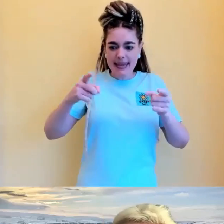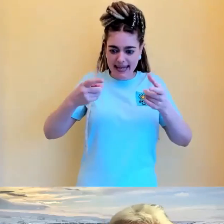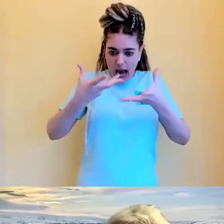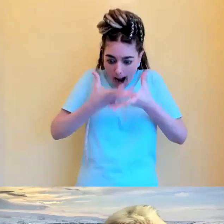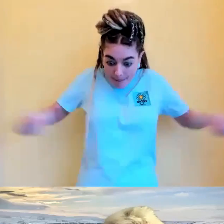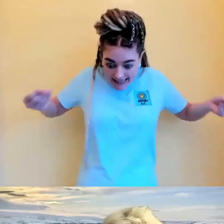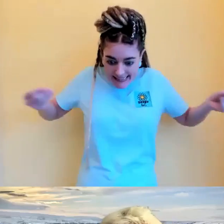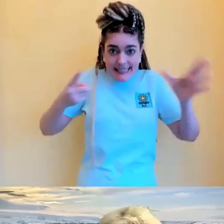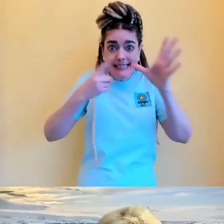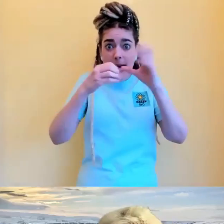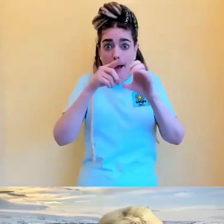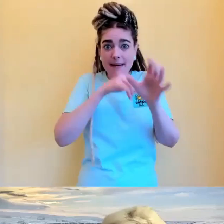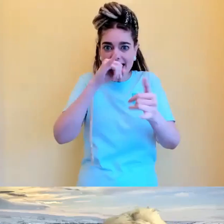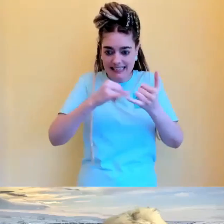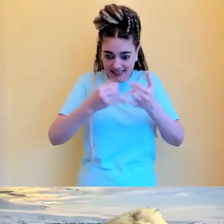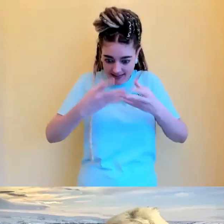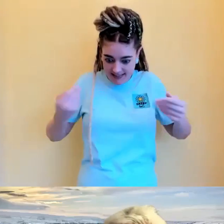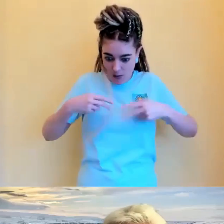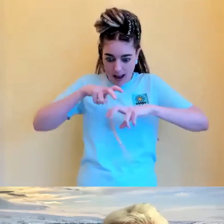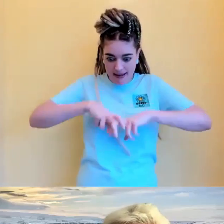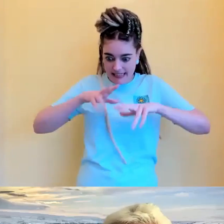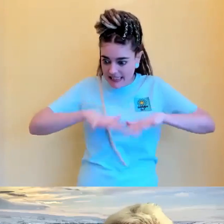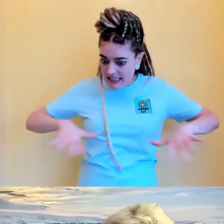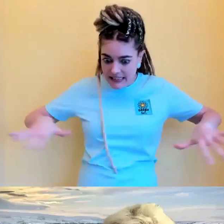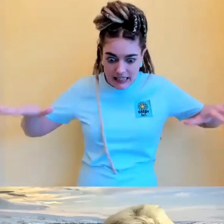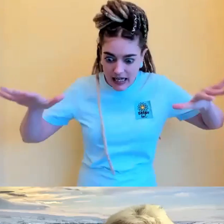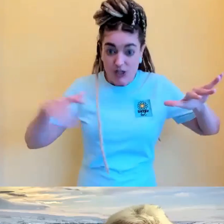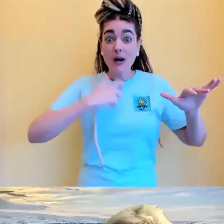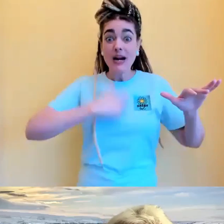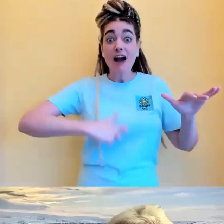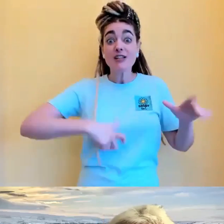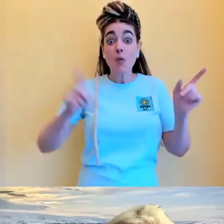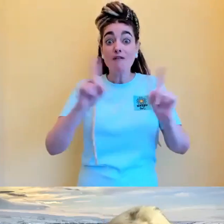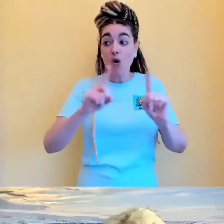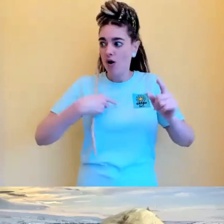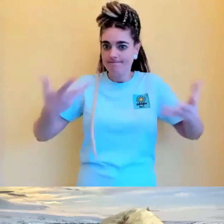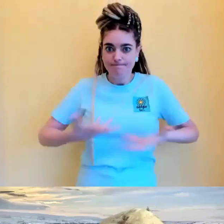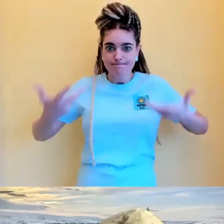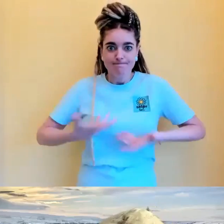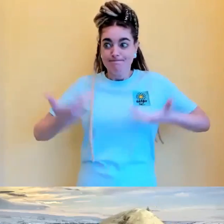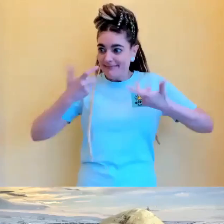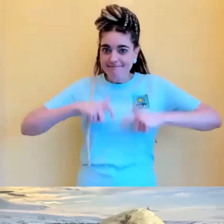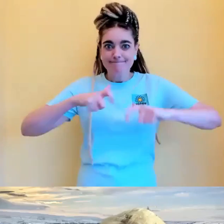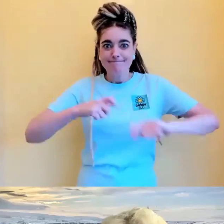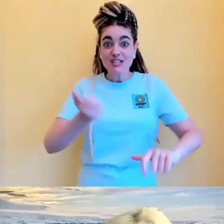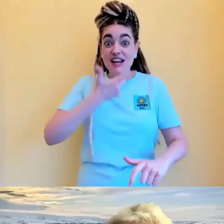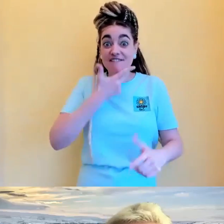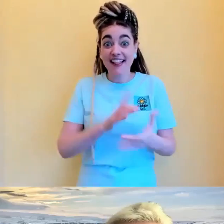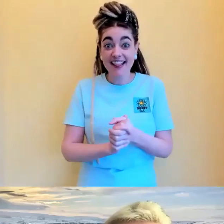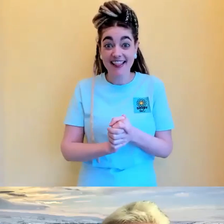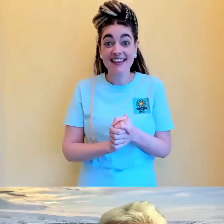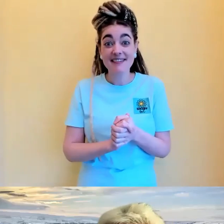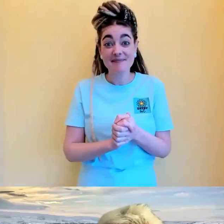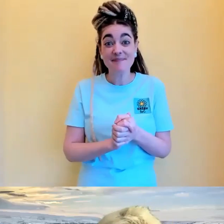fulfill a number of functions. They keep me cheerful, but also they give me they sort of